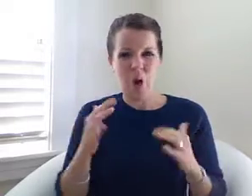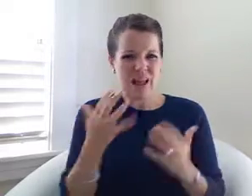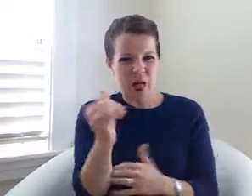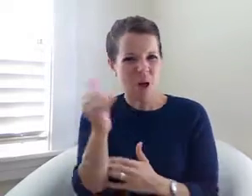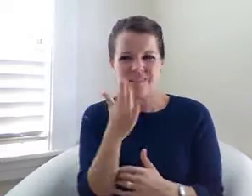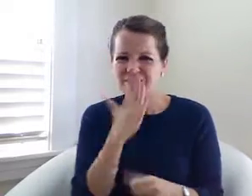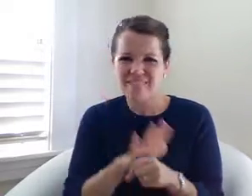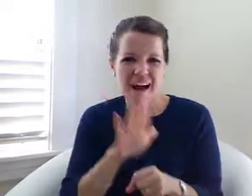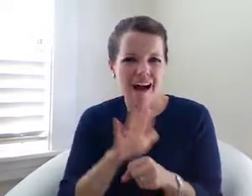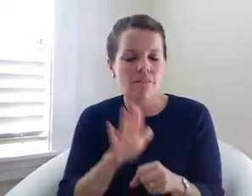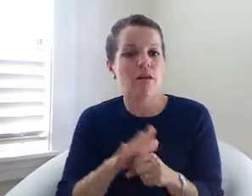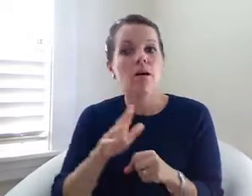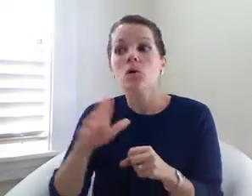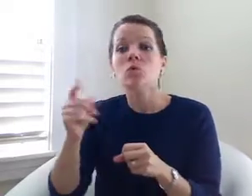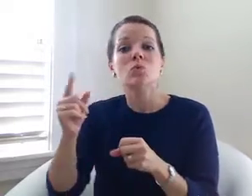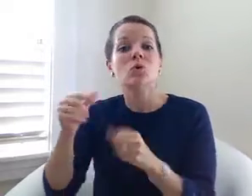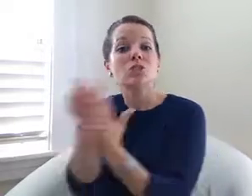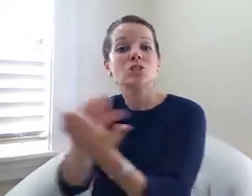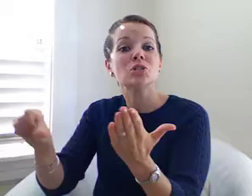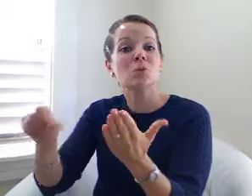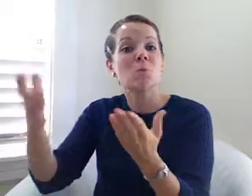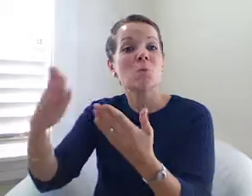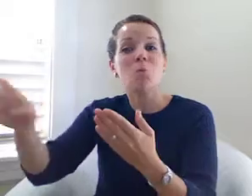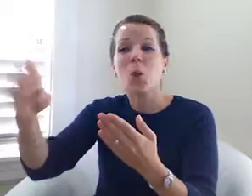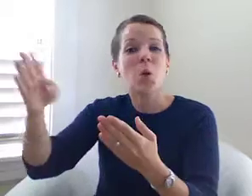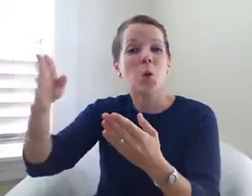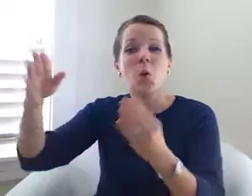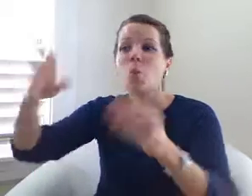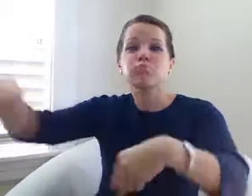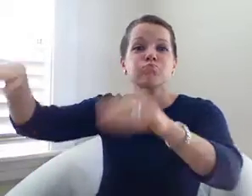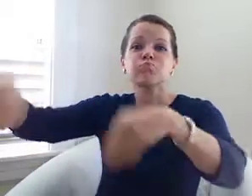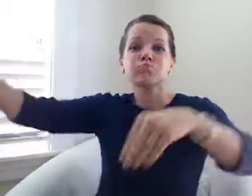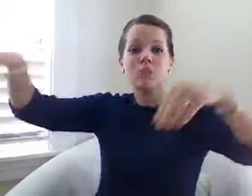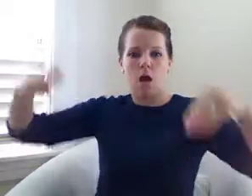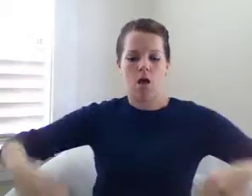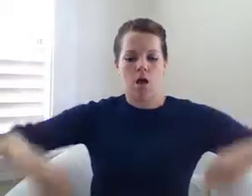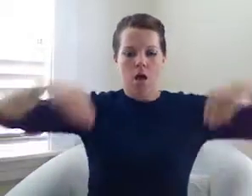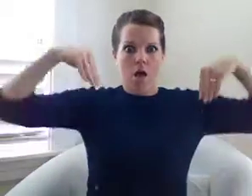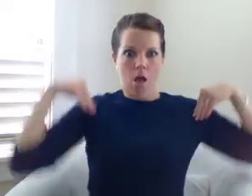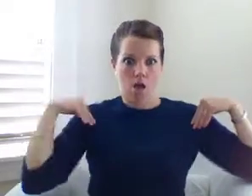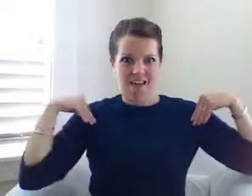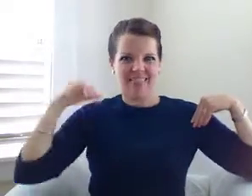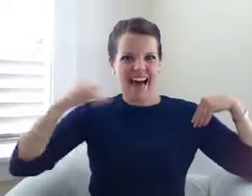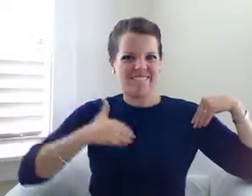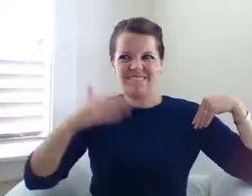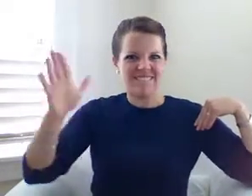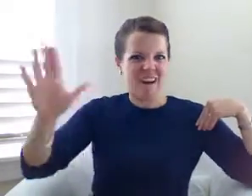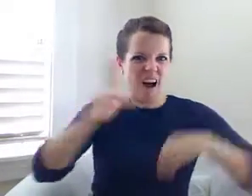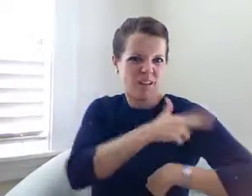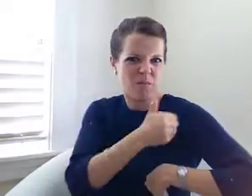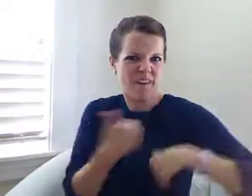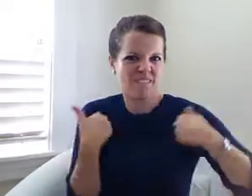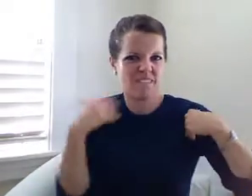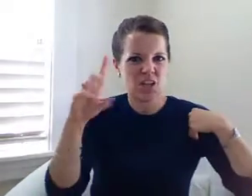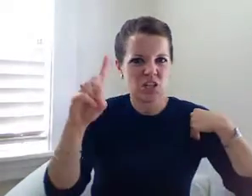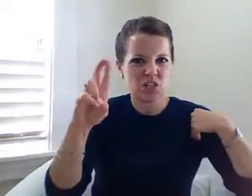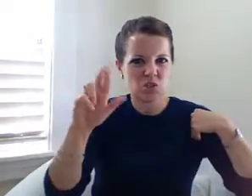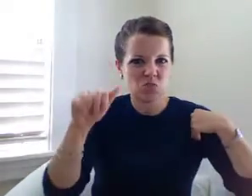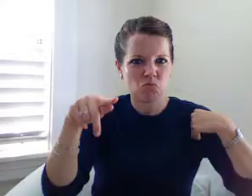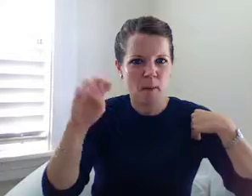color contrast. Again, this summary is being kept brief as one way to plant the seed and share what I learned.